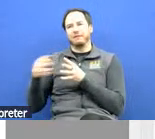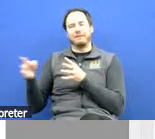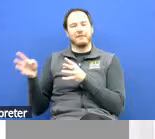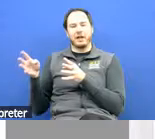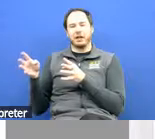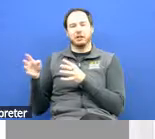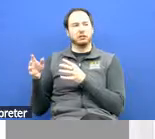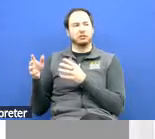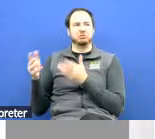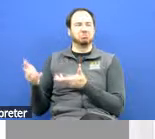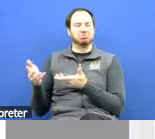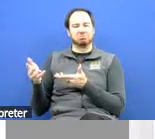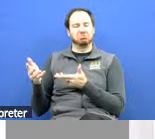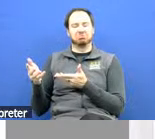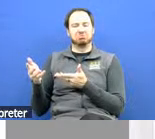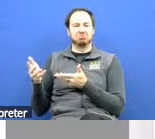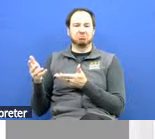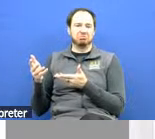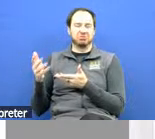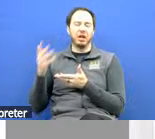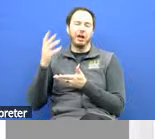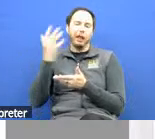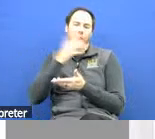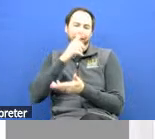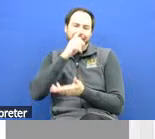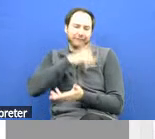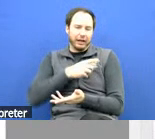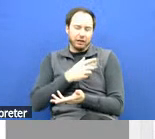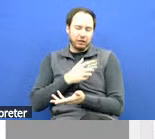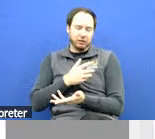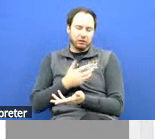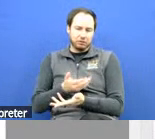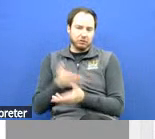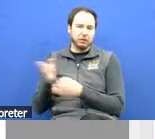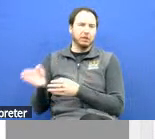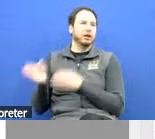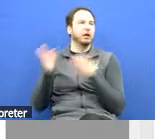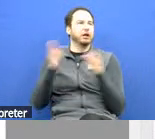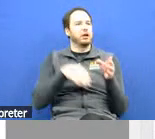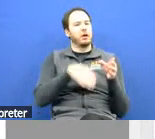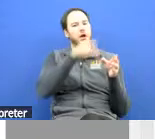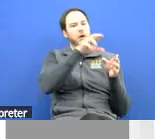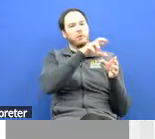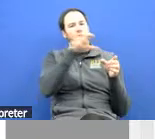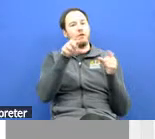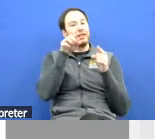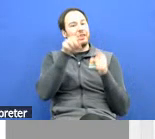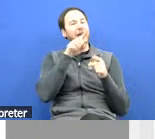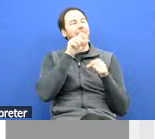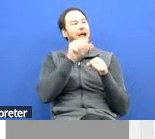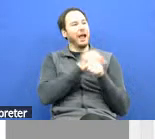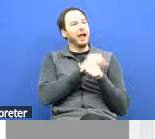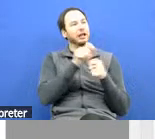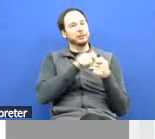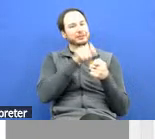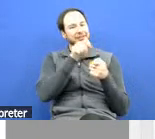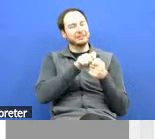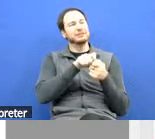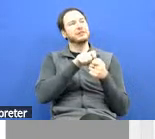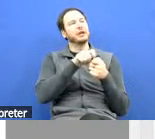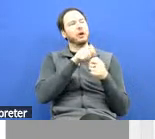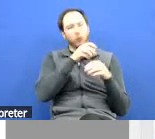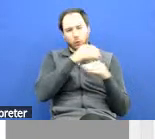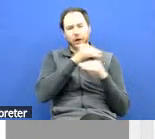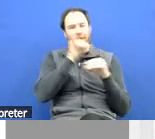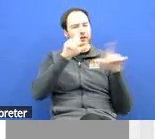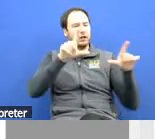It looks fake, for lack of a better way to put it. The one in the upper right corner, that's actually a cementitious board. When you look at it, it